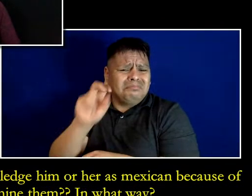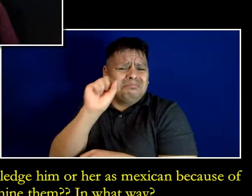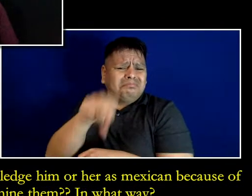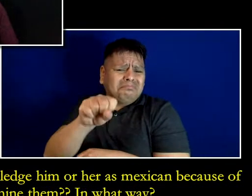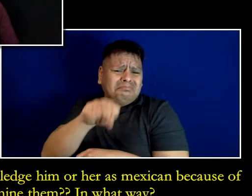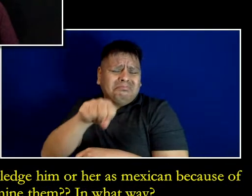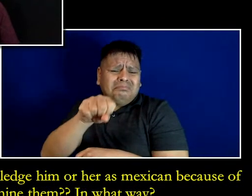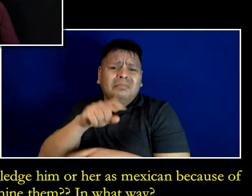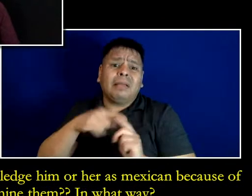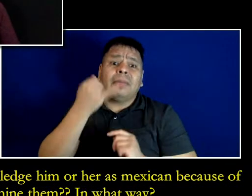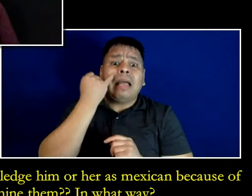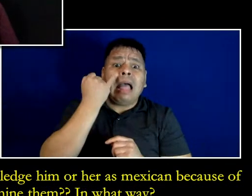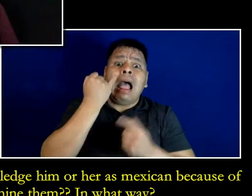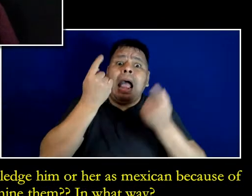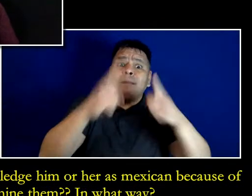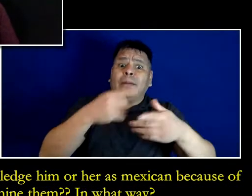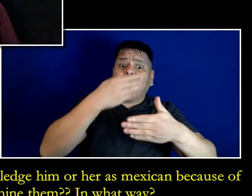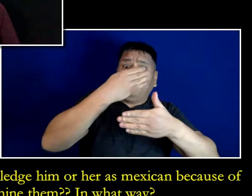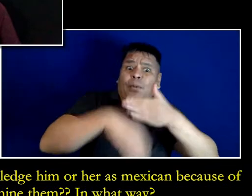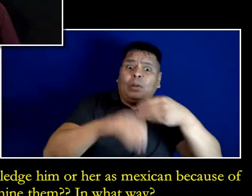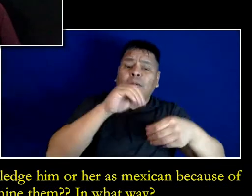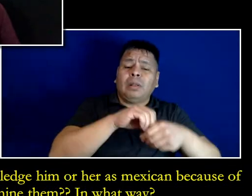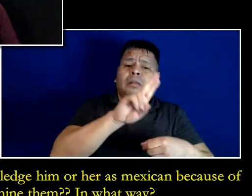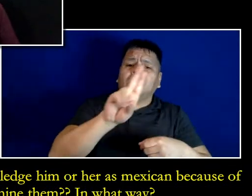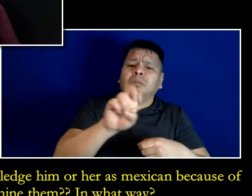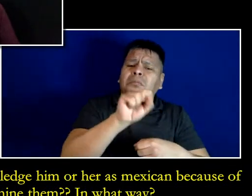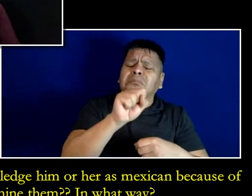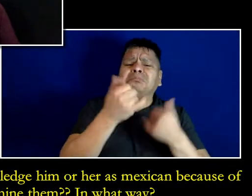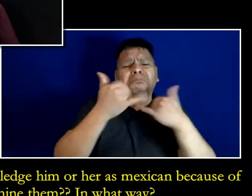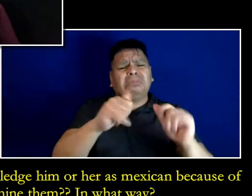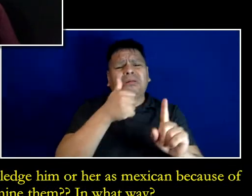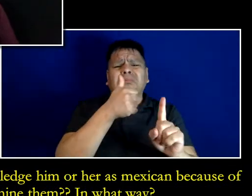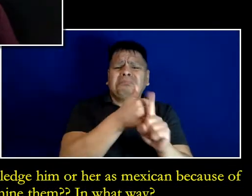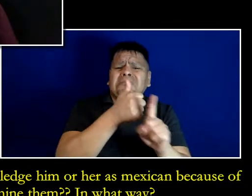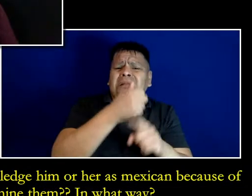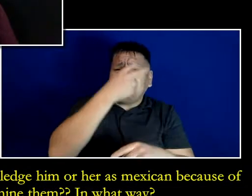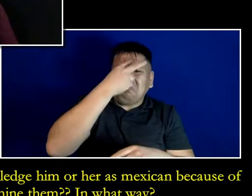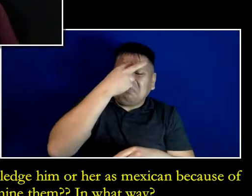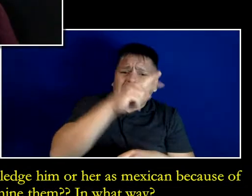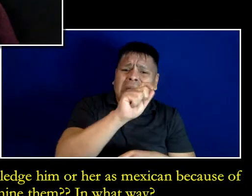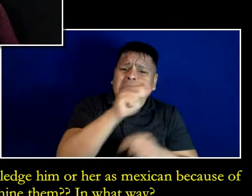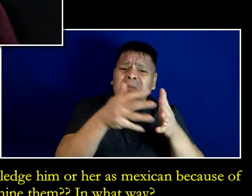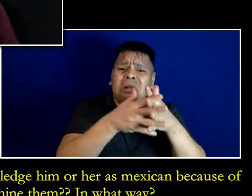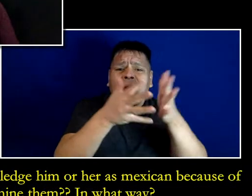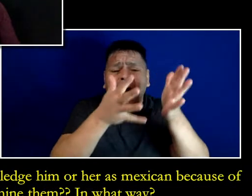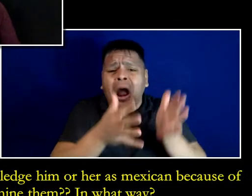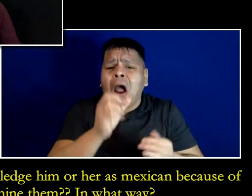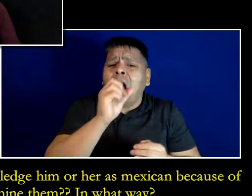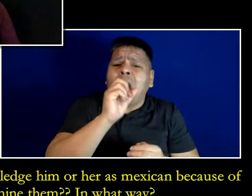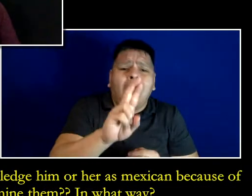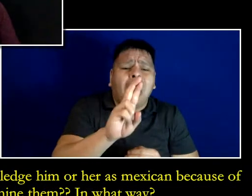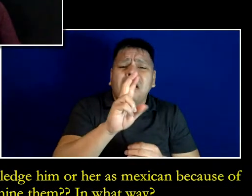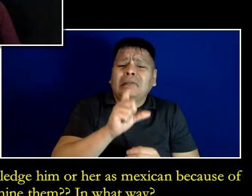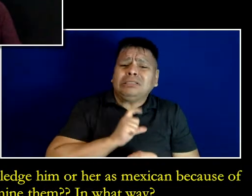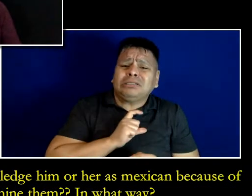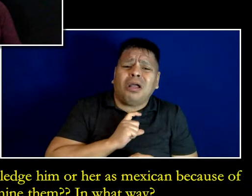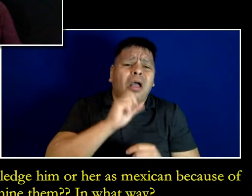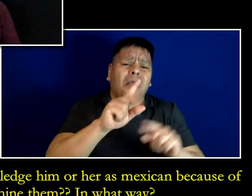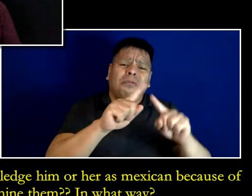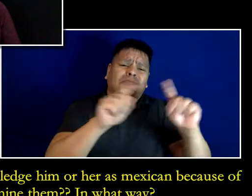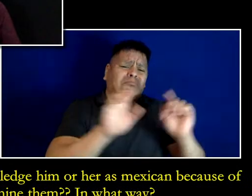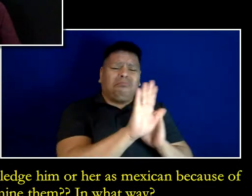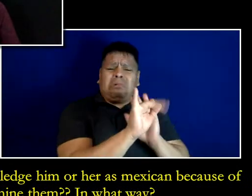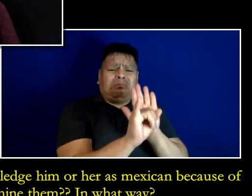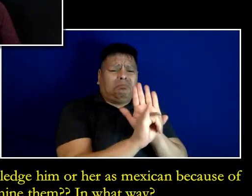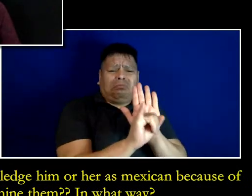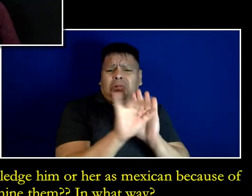light skinned or white, and they live in Mexico, all of them together, then they can still be called a Mexican. Even if the person is born in the